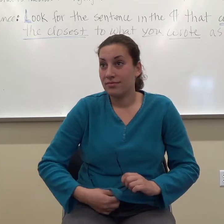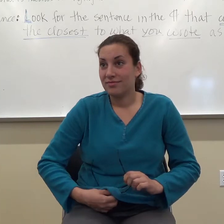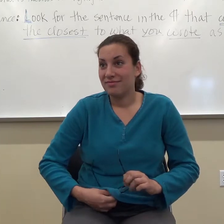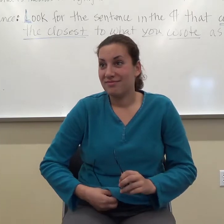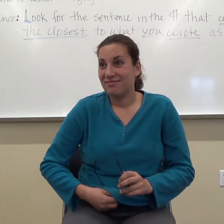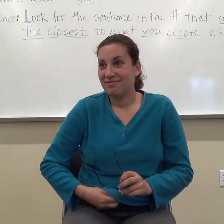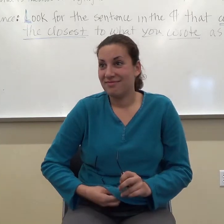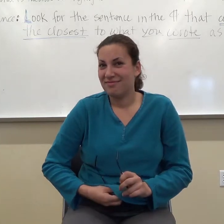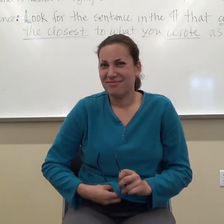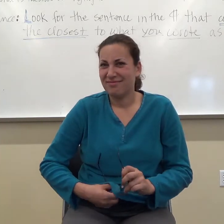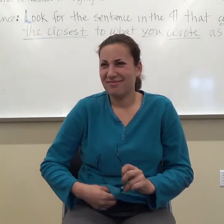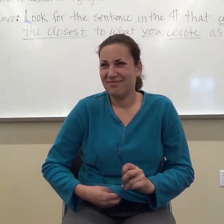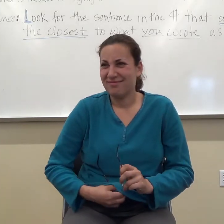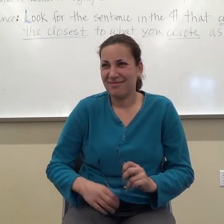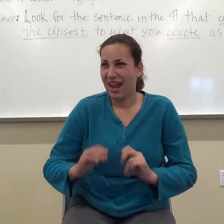Okay.